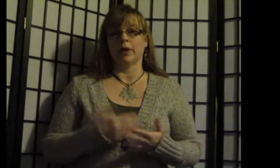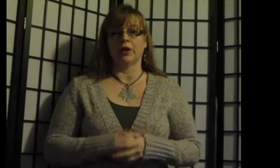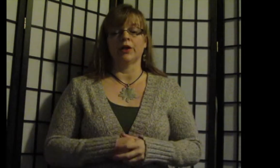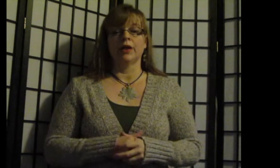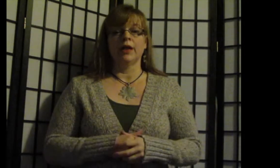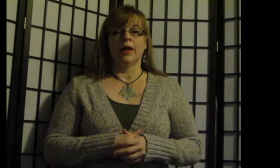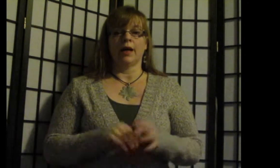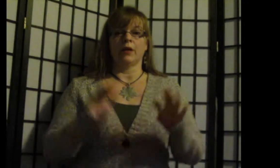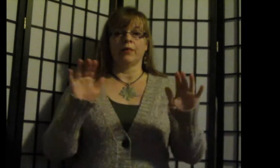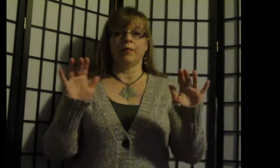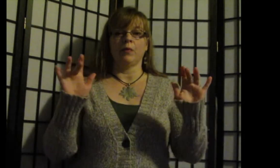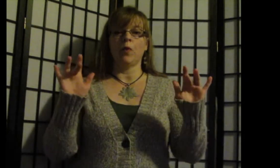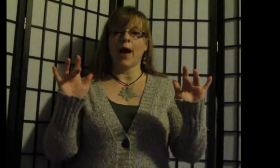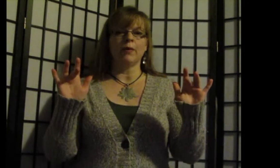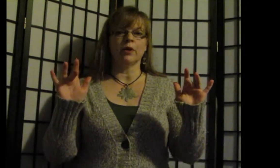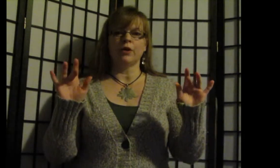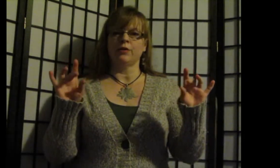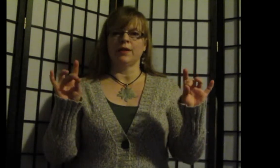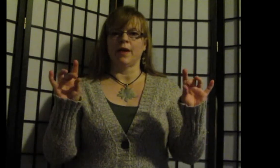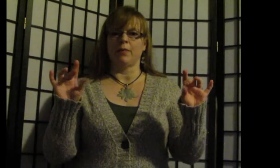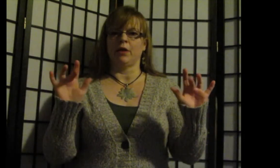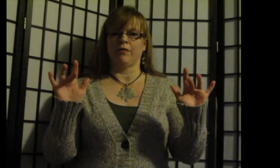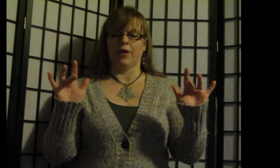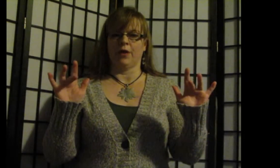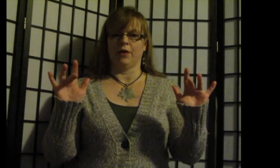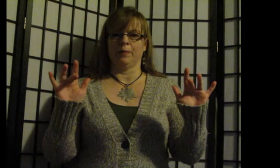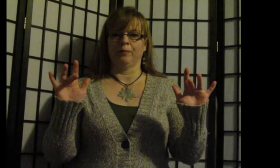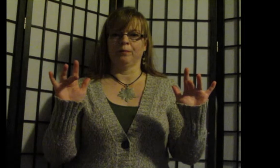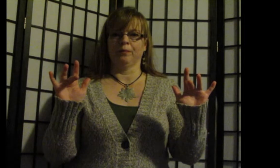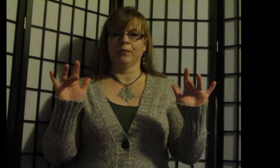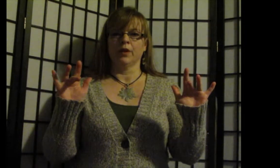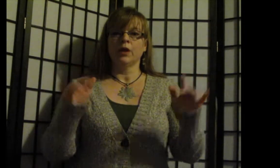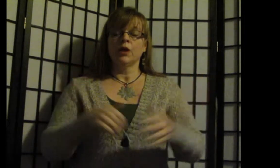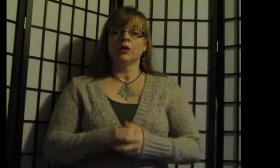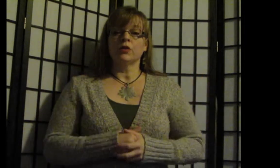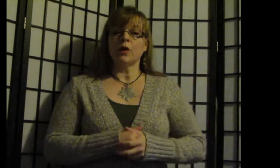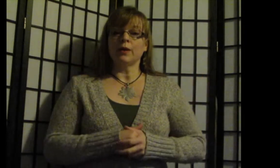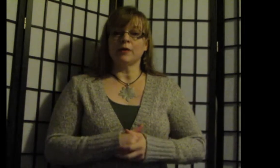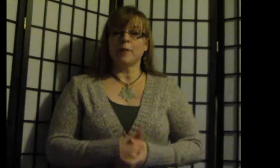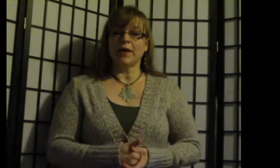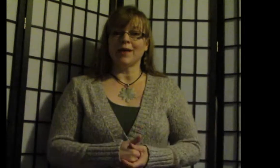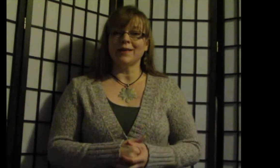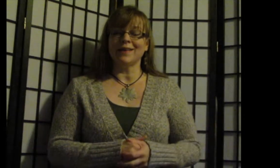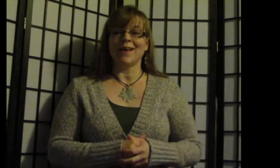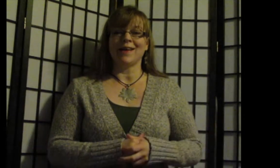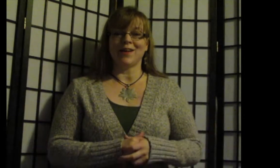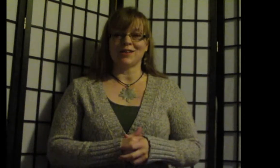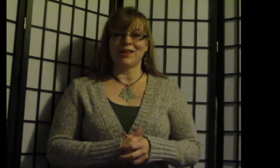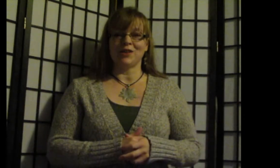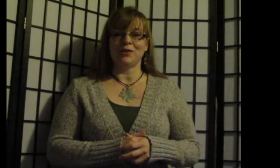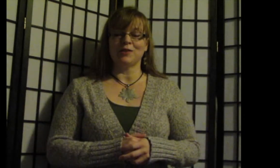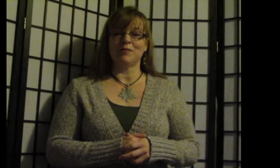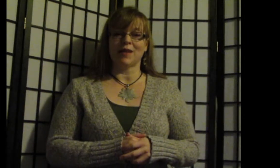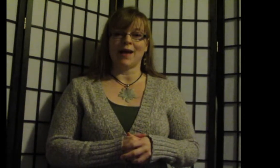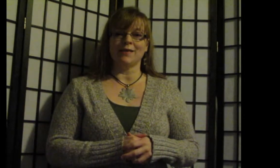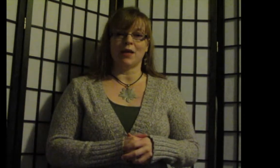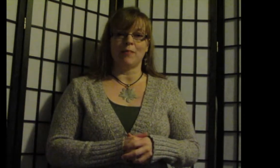remember why we're using that middle finger. So let's begin, and I'll teach you some signs